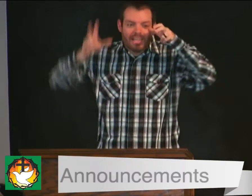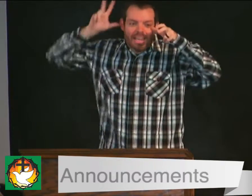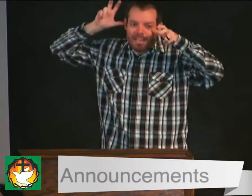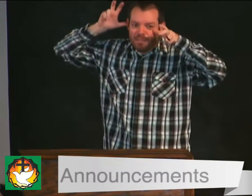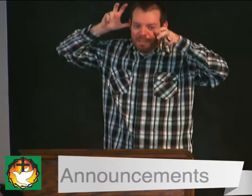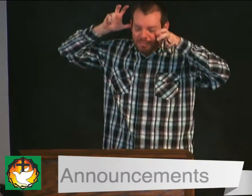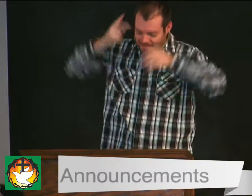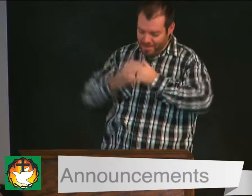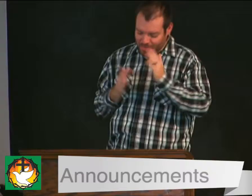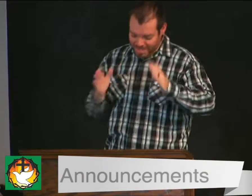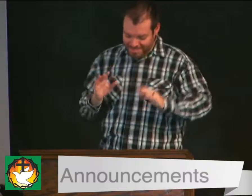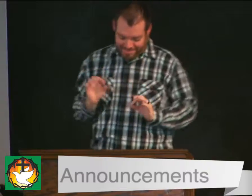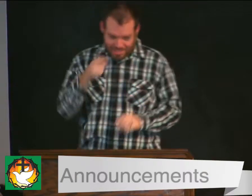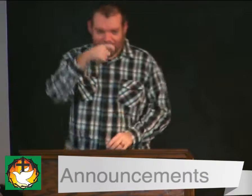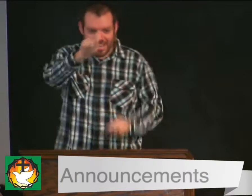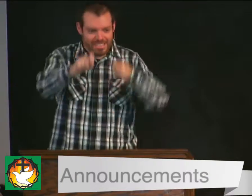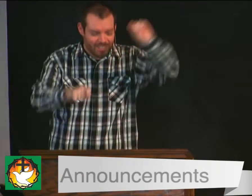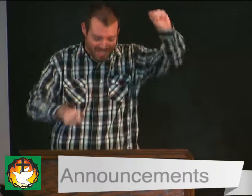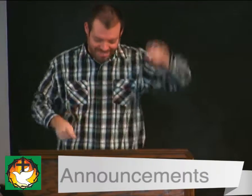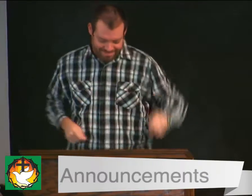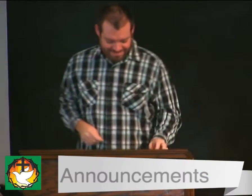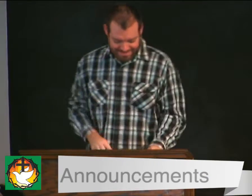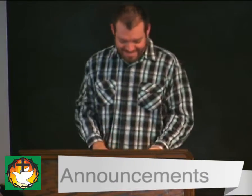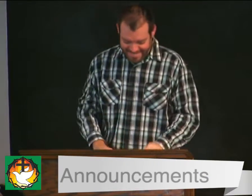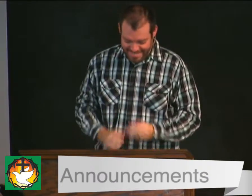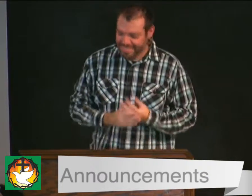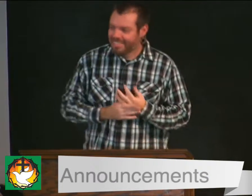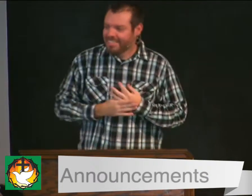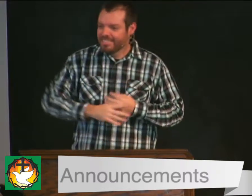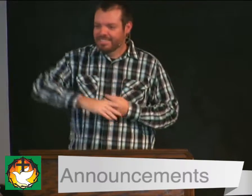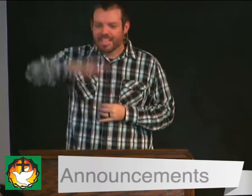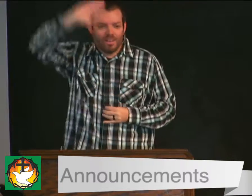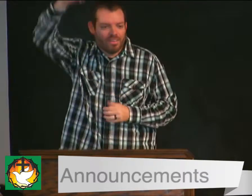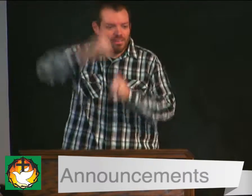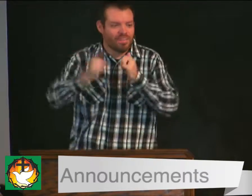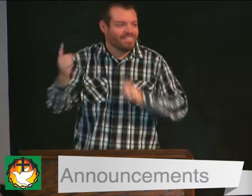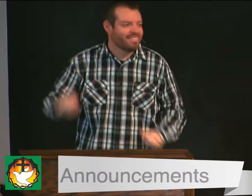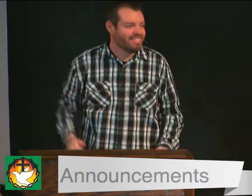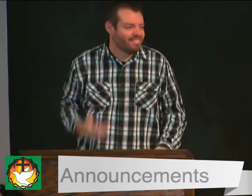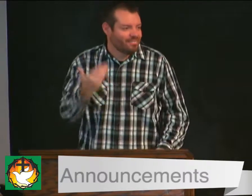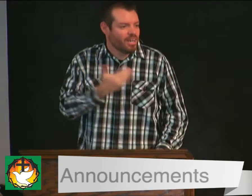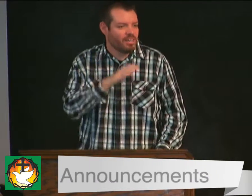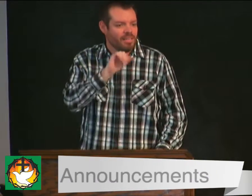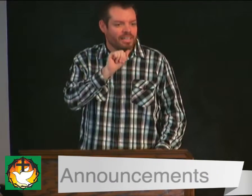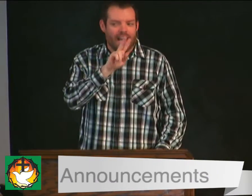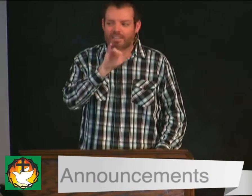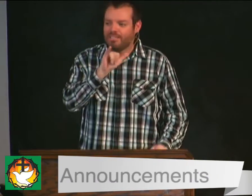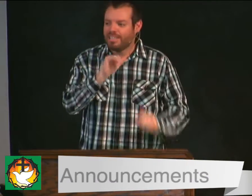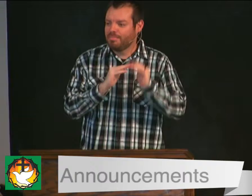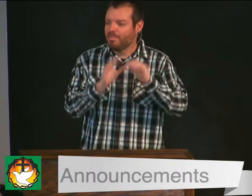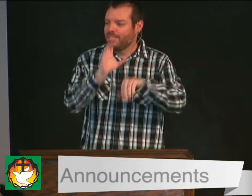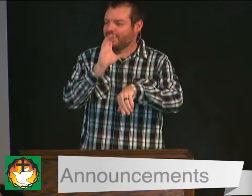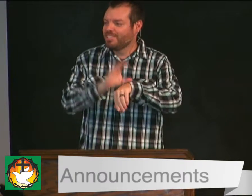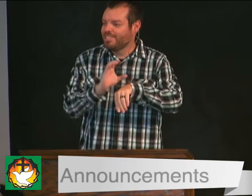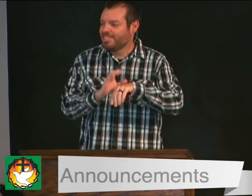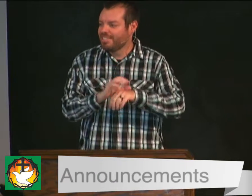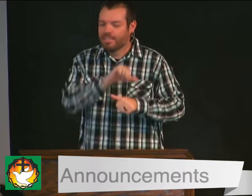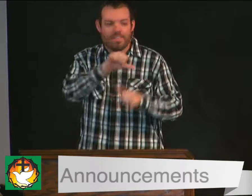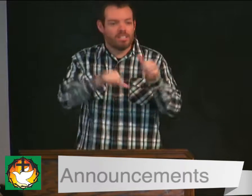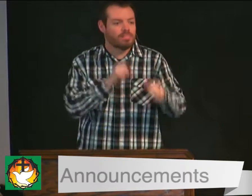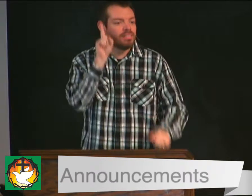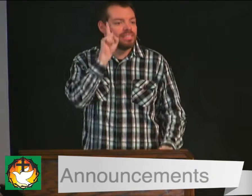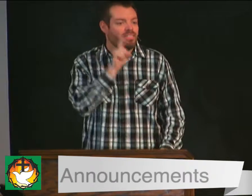can hear me? Hear me? Oh, yeah. Check, check. Hello, everyone. Welcome to Calvary Community